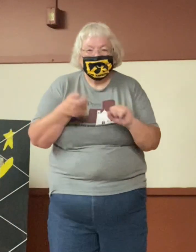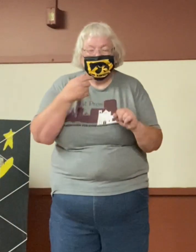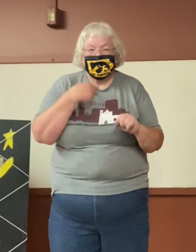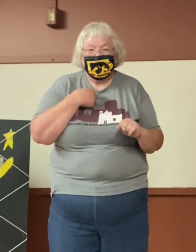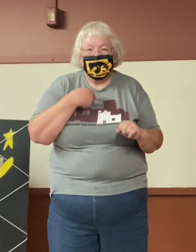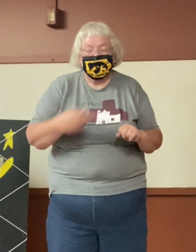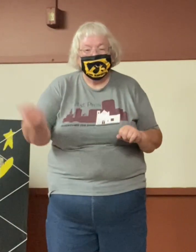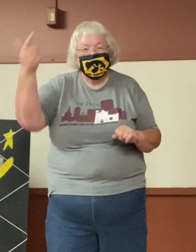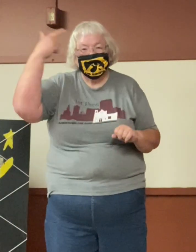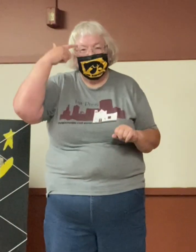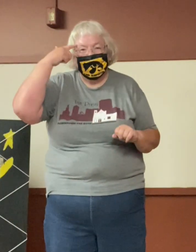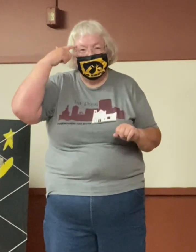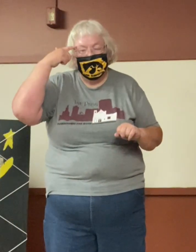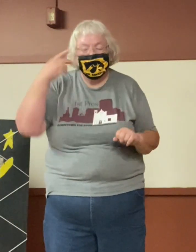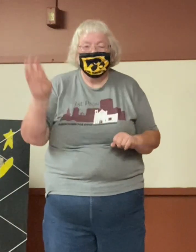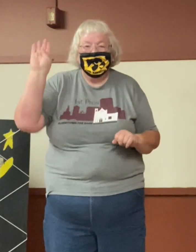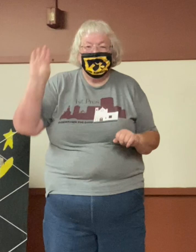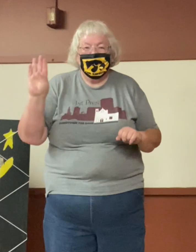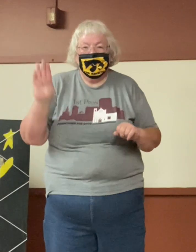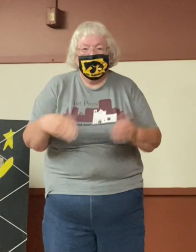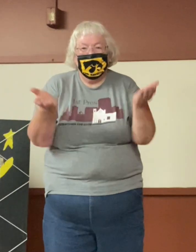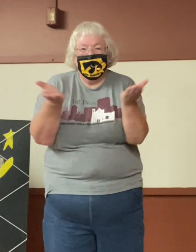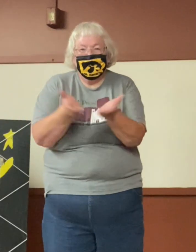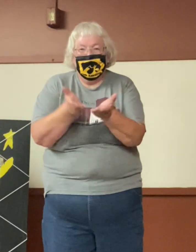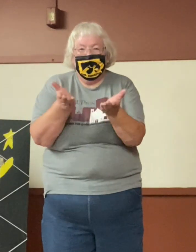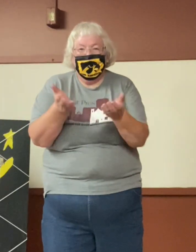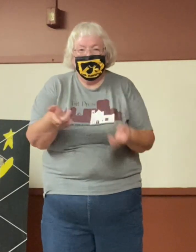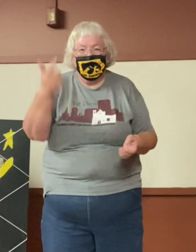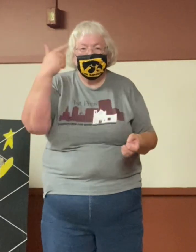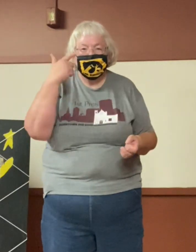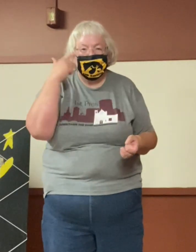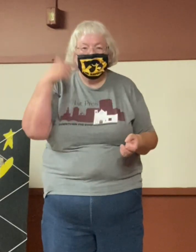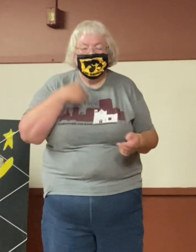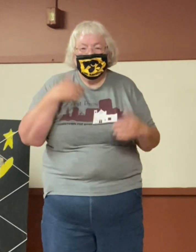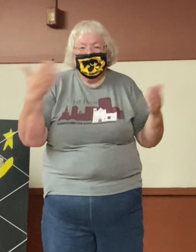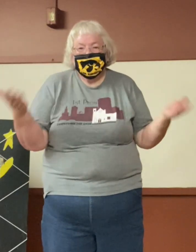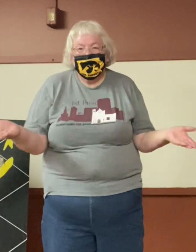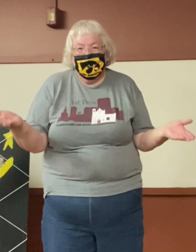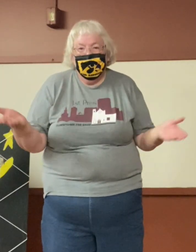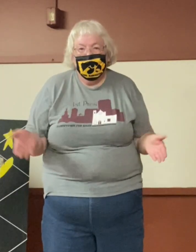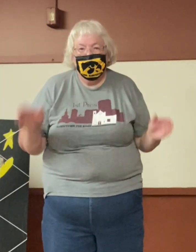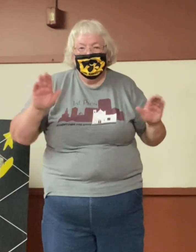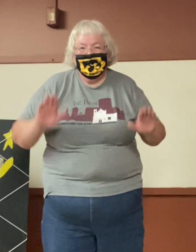Jesus loves me, this I know, for the Bible tells me